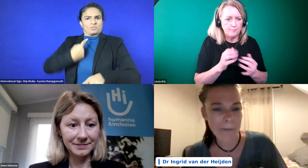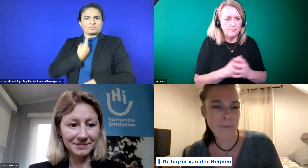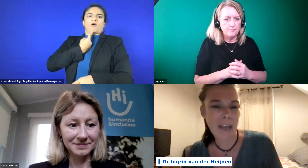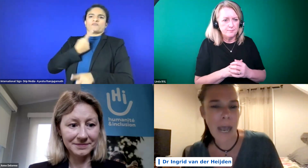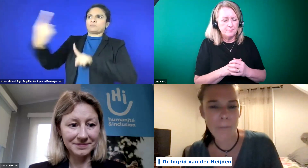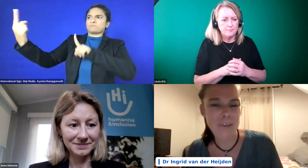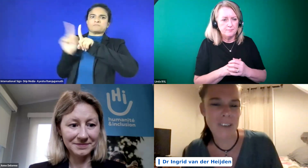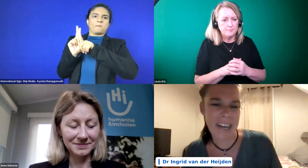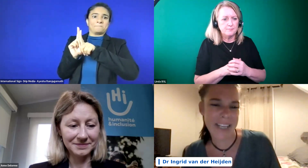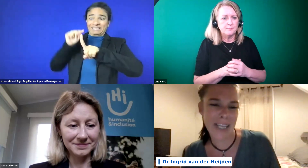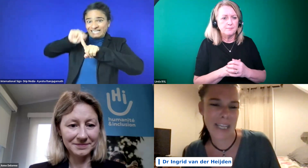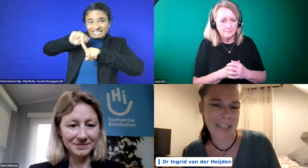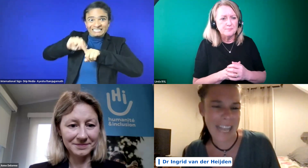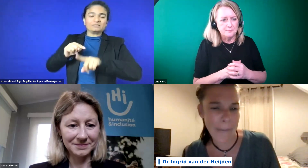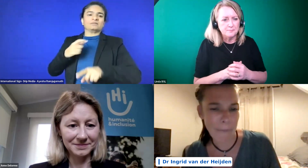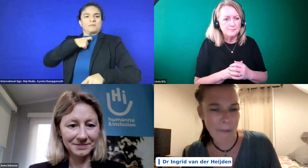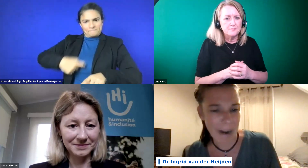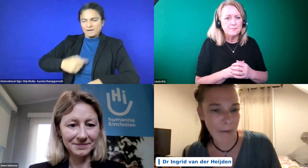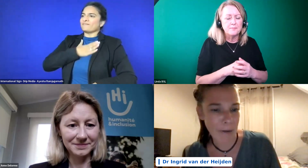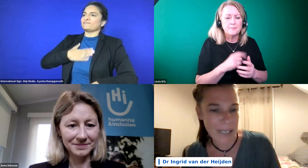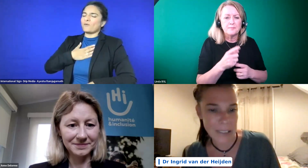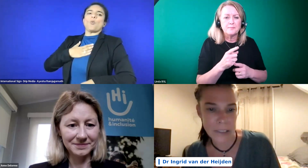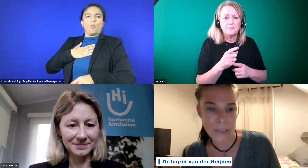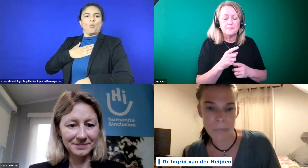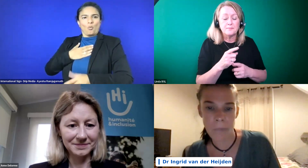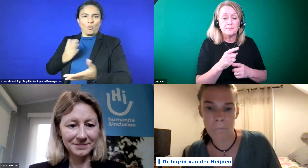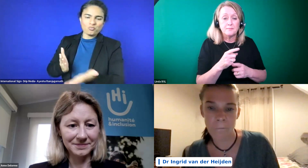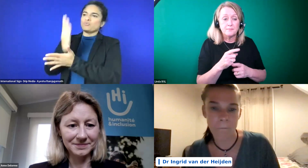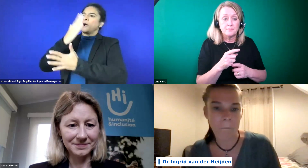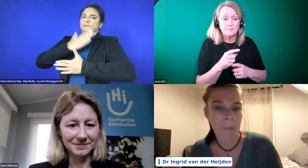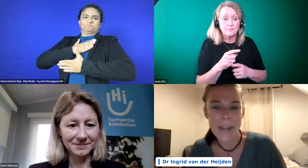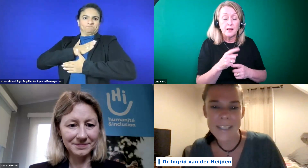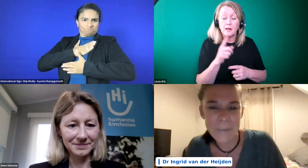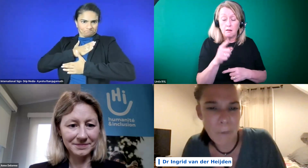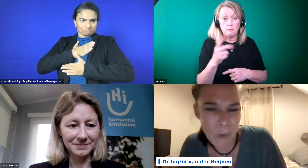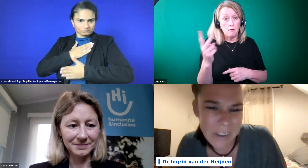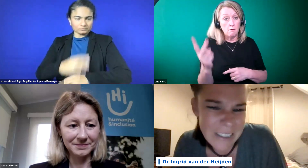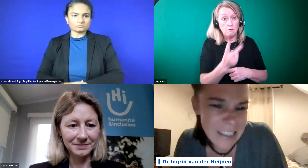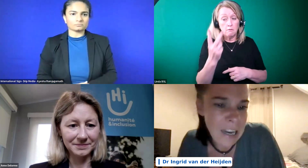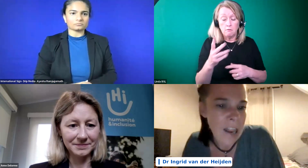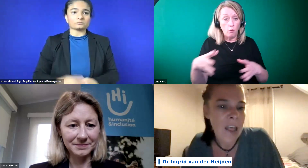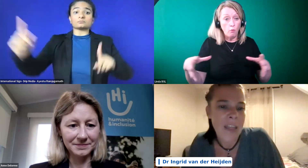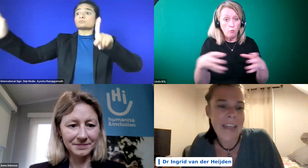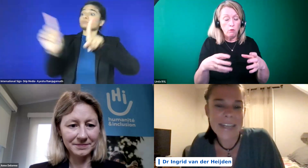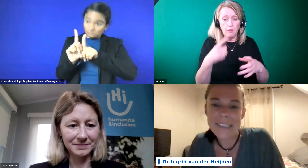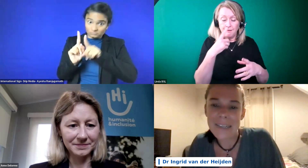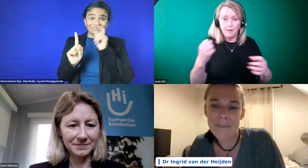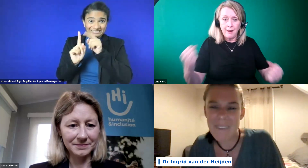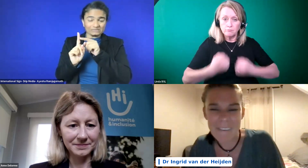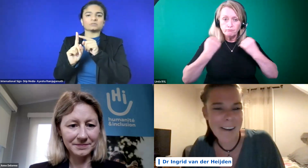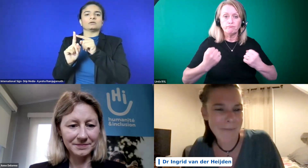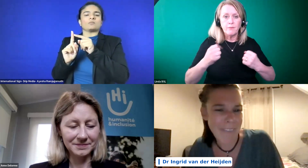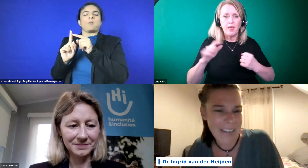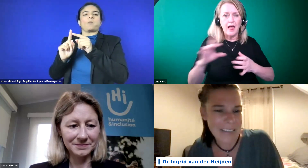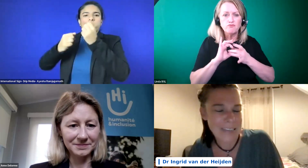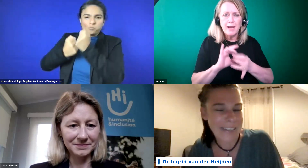It can help strengthen the client-provider relationship. It's important that